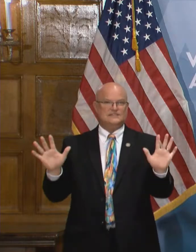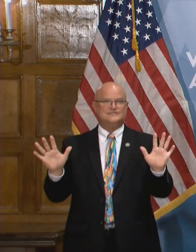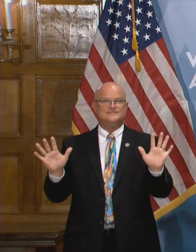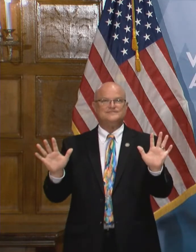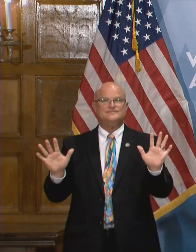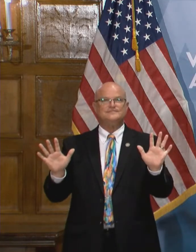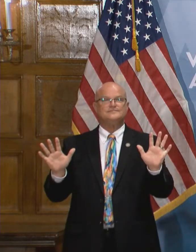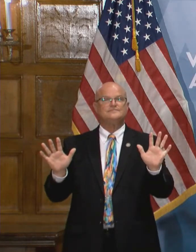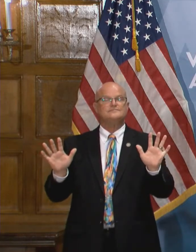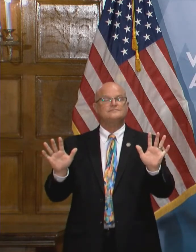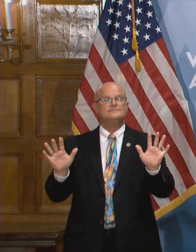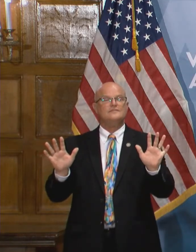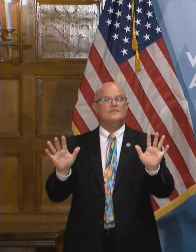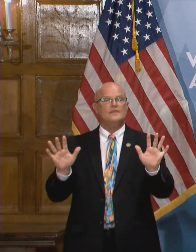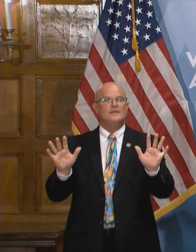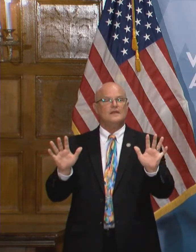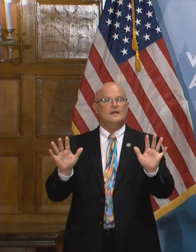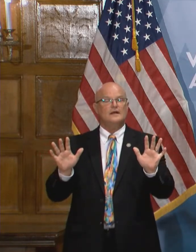vaccinated.